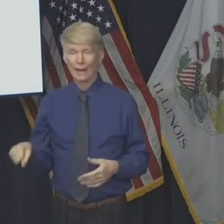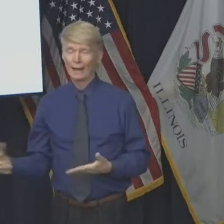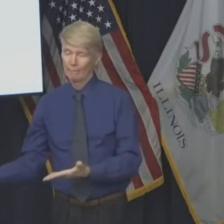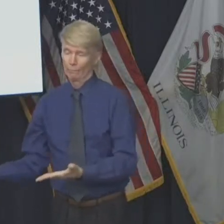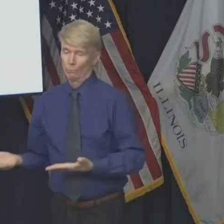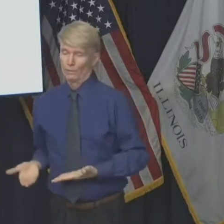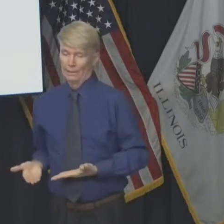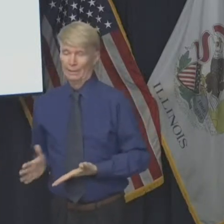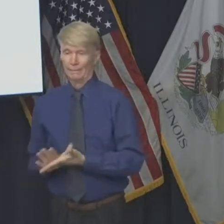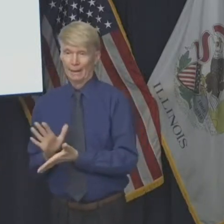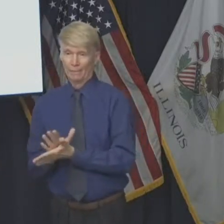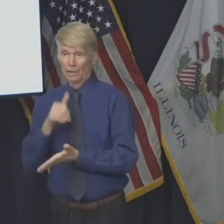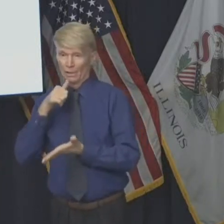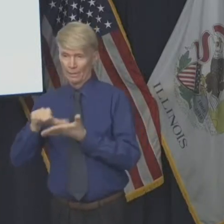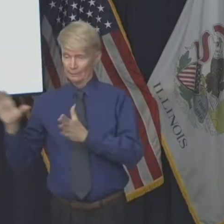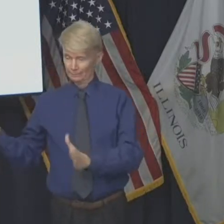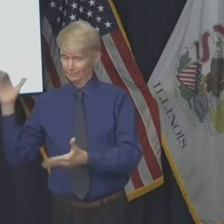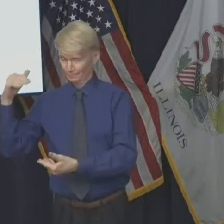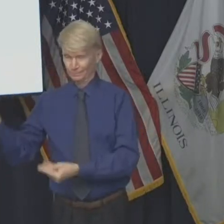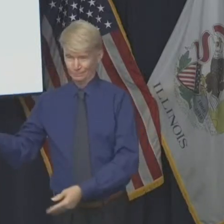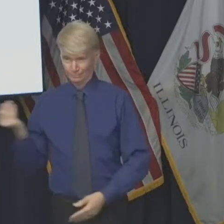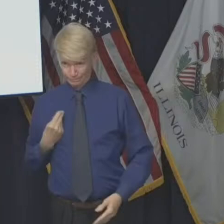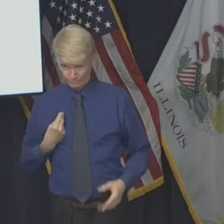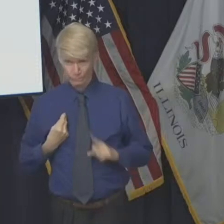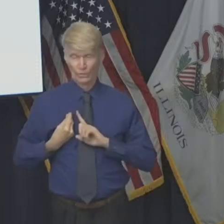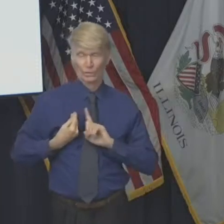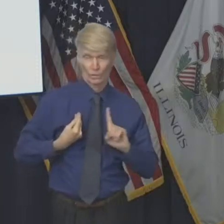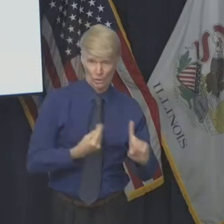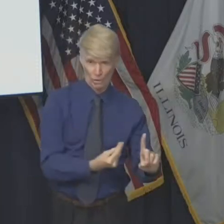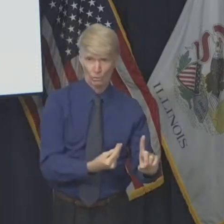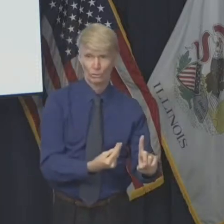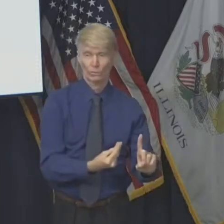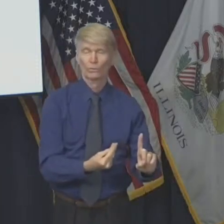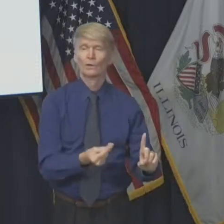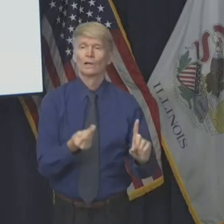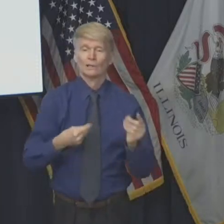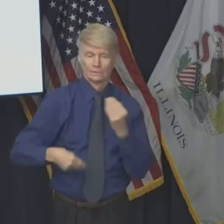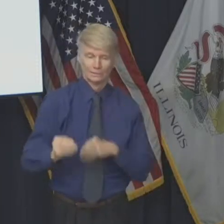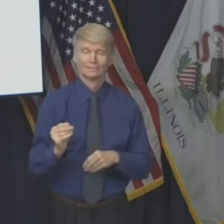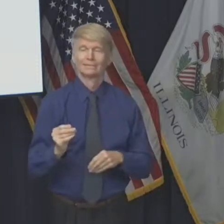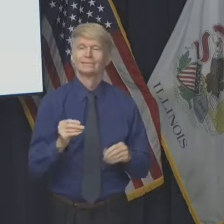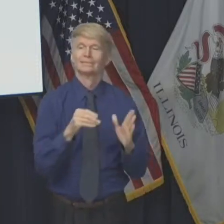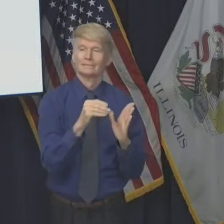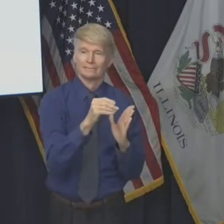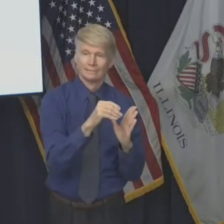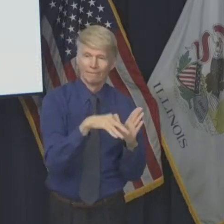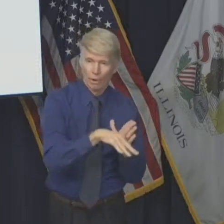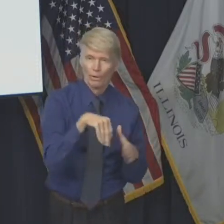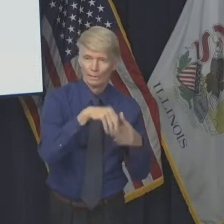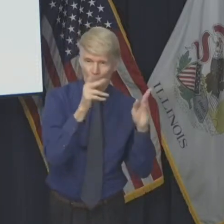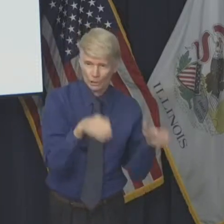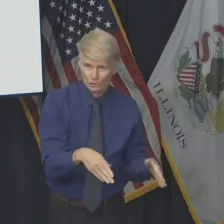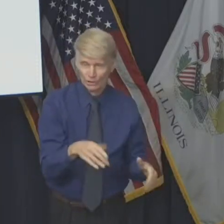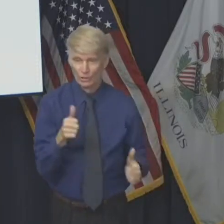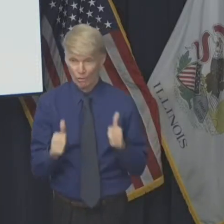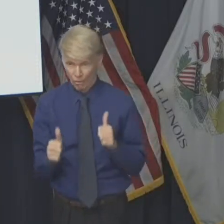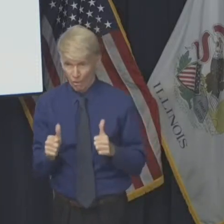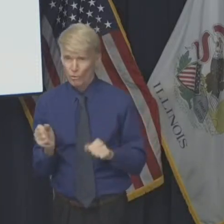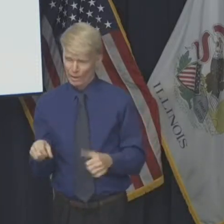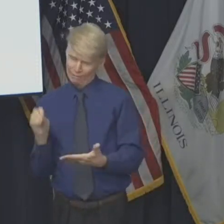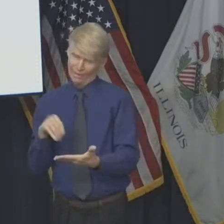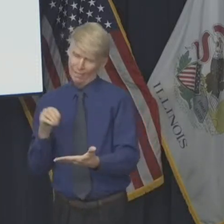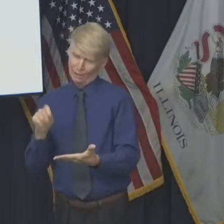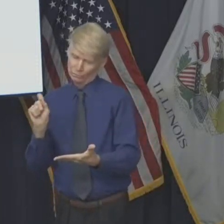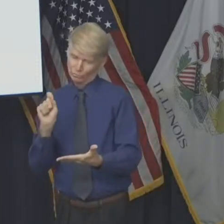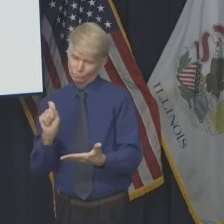hand it over so you can vote in person instead, or else fill out your vote-by-mail ballot and bring it directly to your